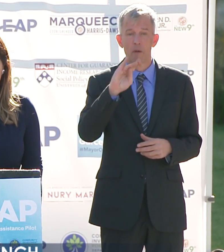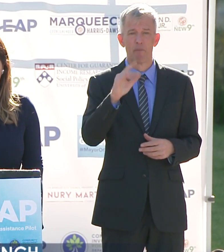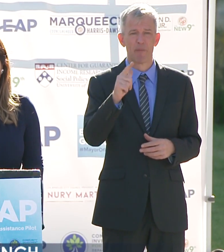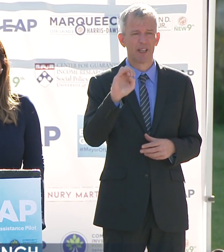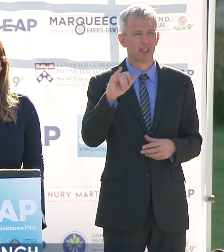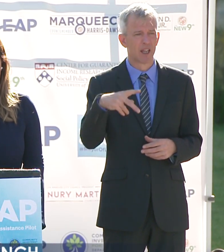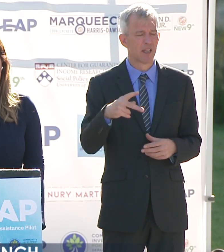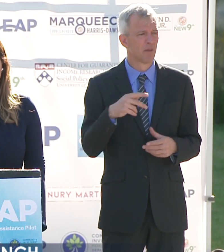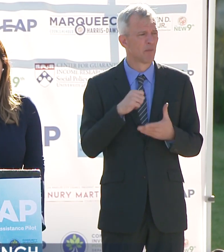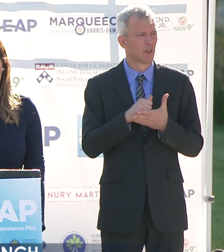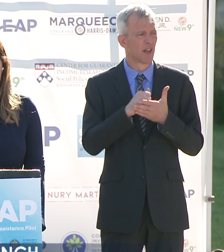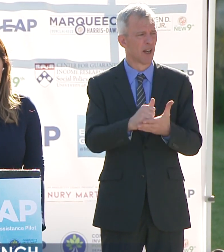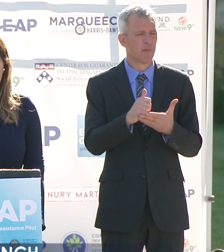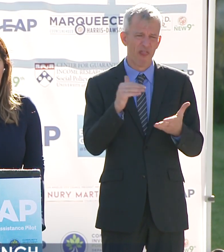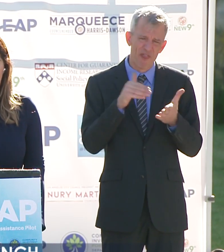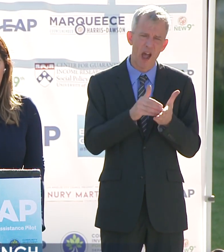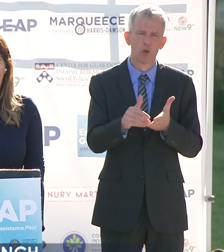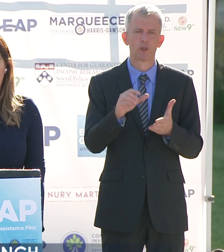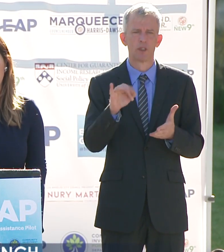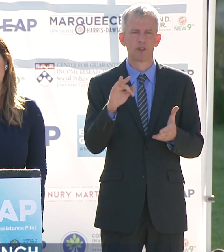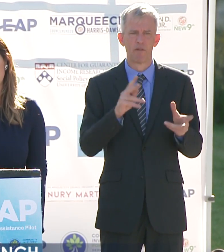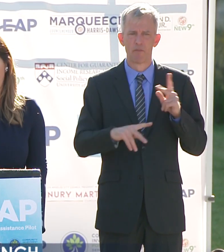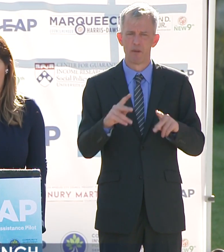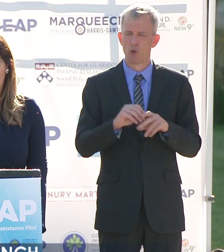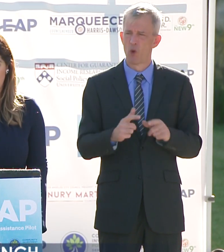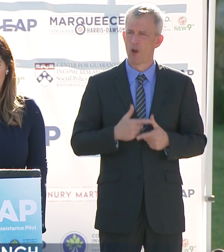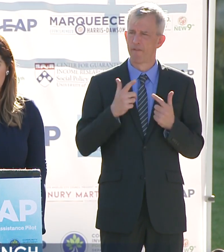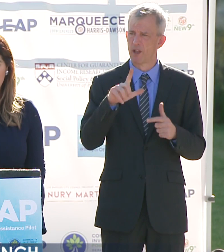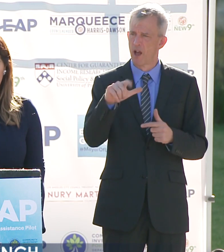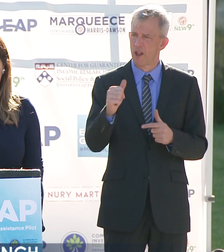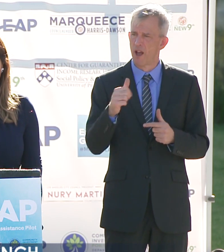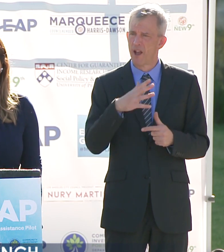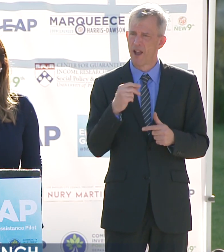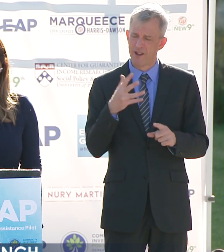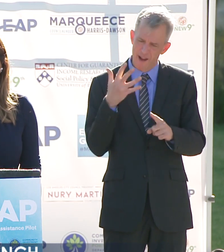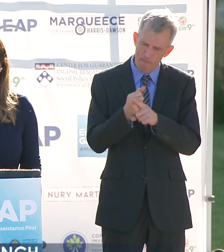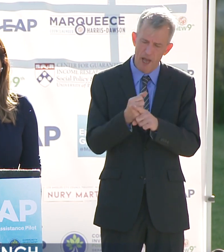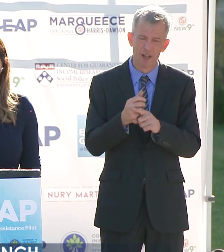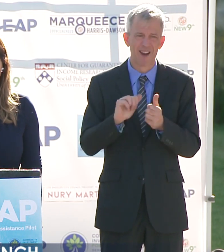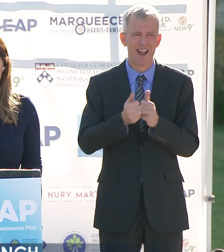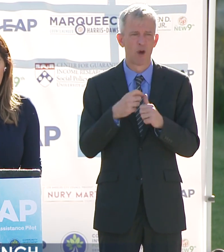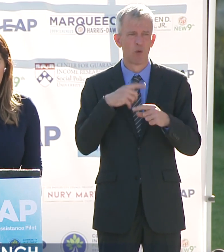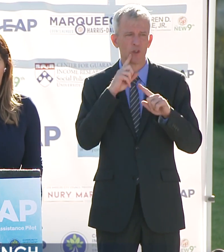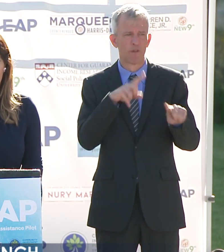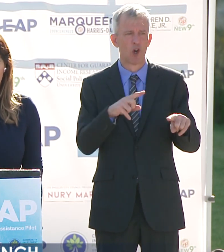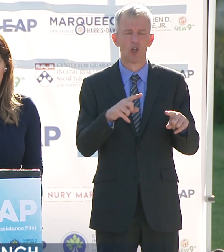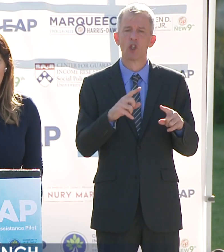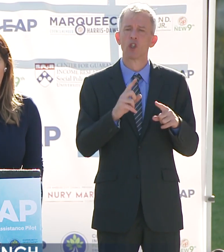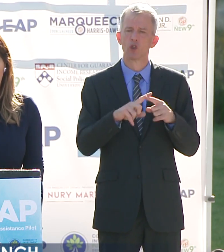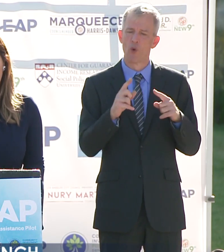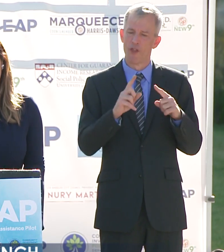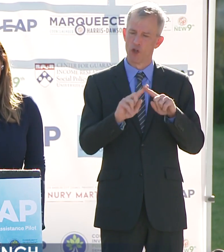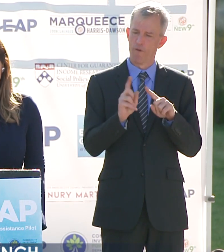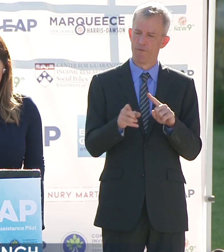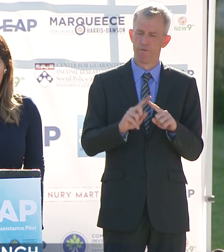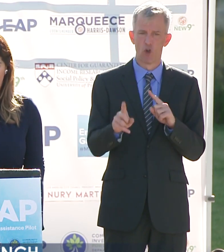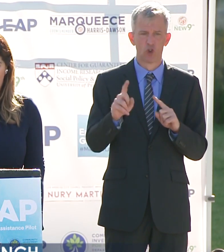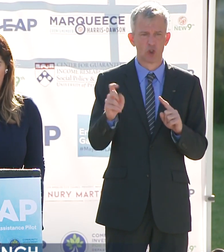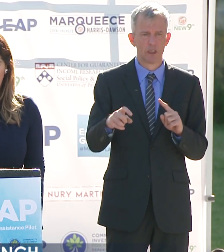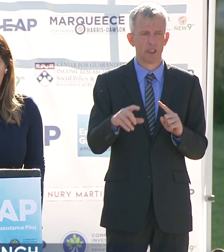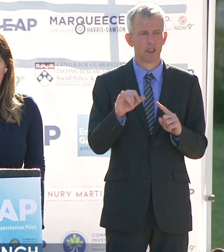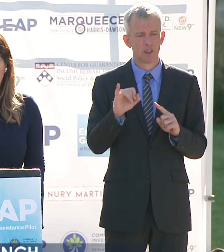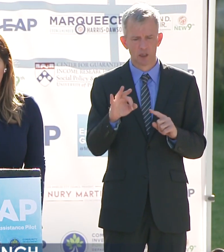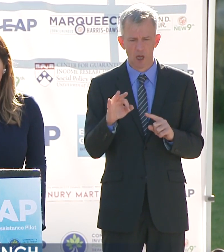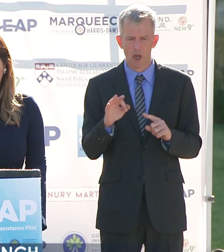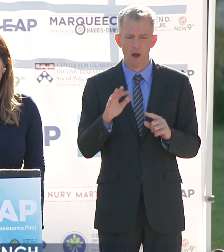families, and can significantly impact the way we respond to the diverse needs of low-income households, the working